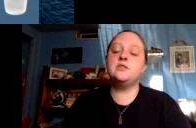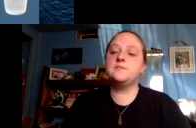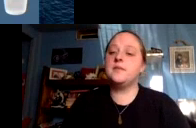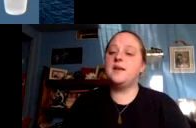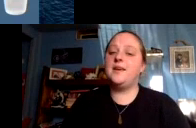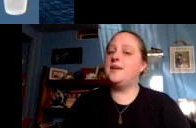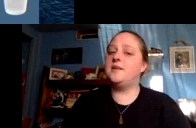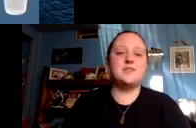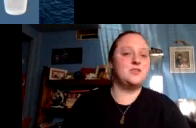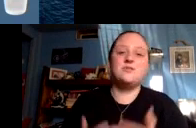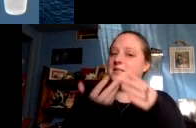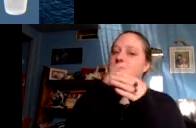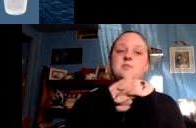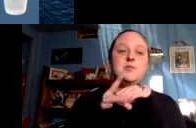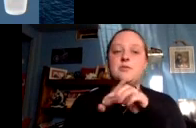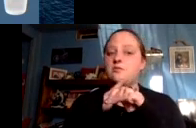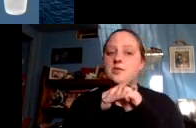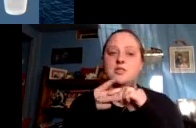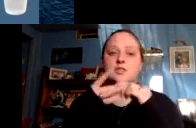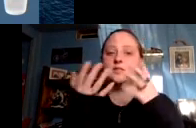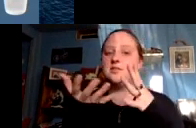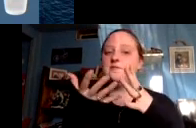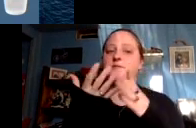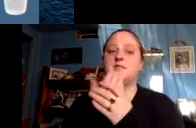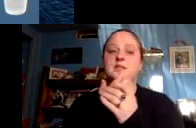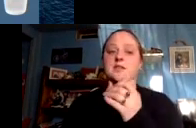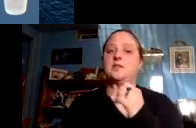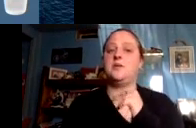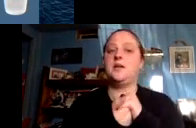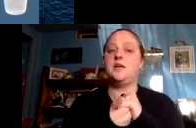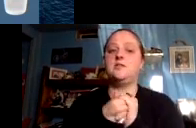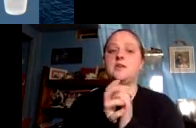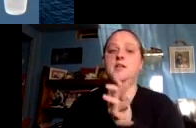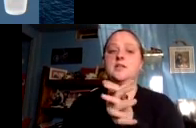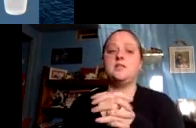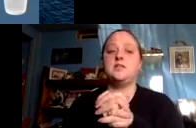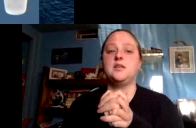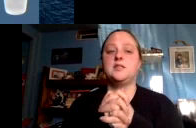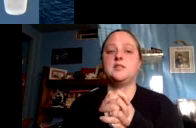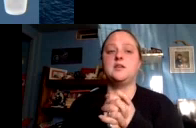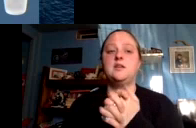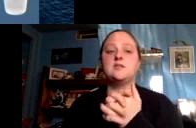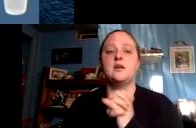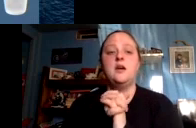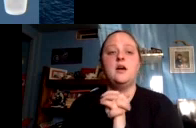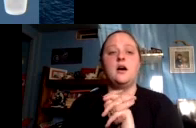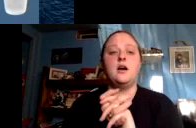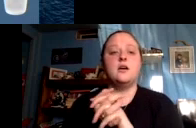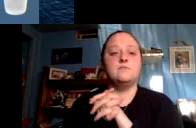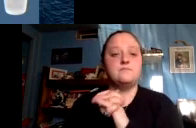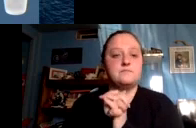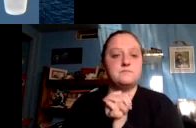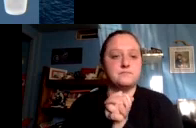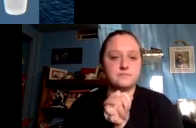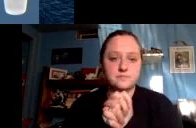her fingers and they don't seem to be broken. She doesn't feel like any pain or anything like that.